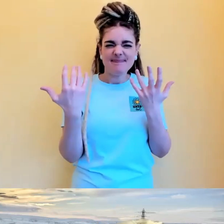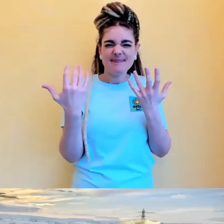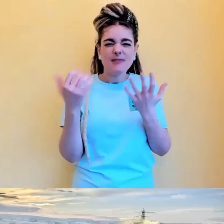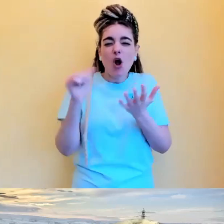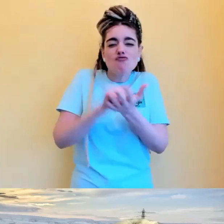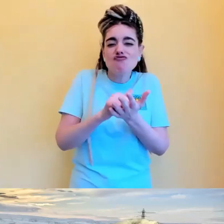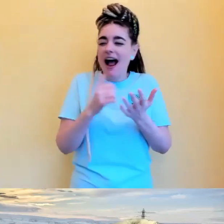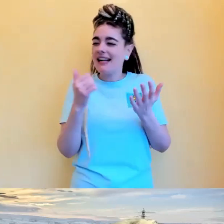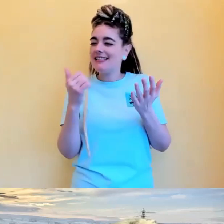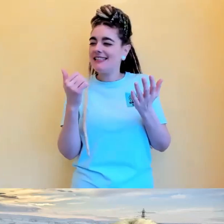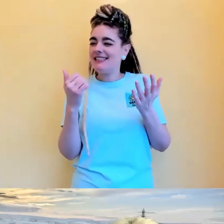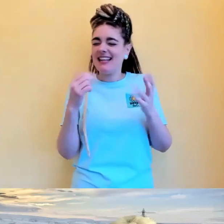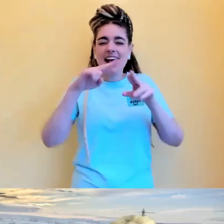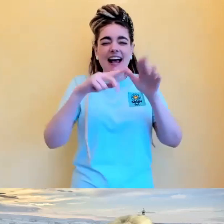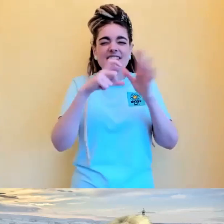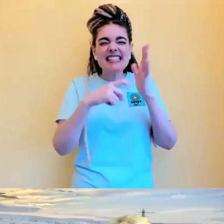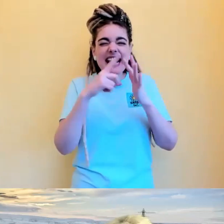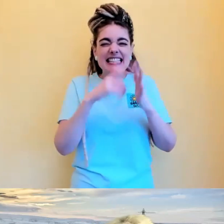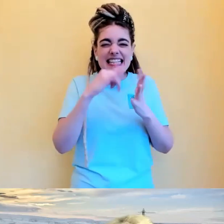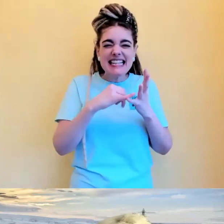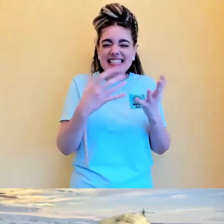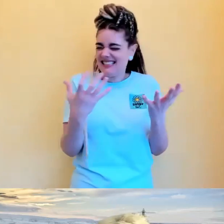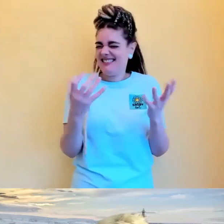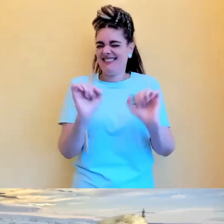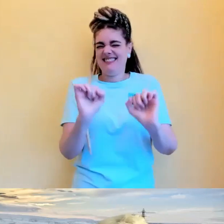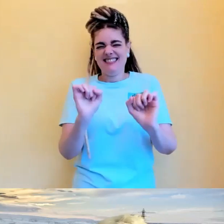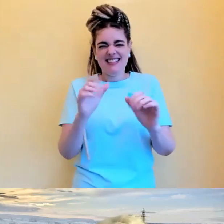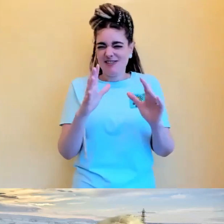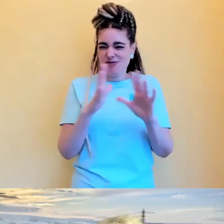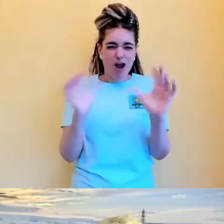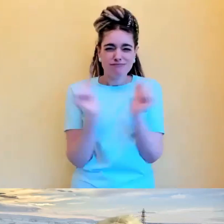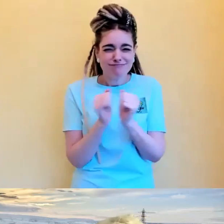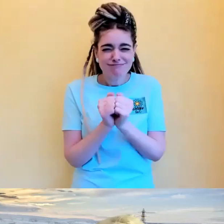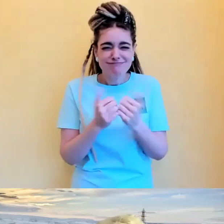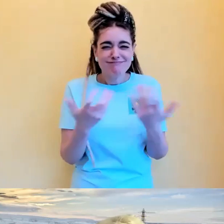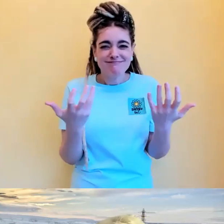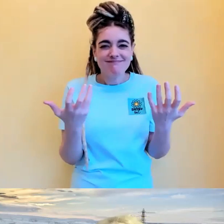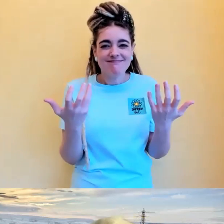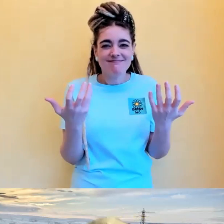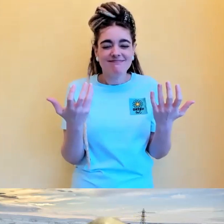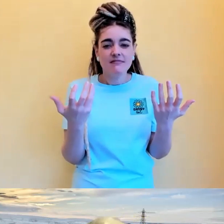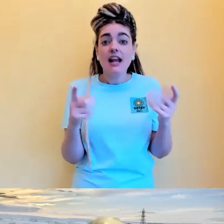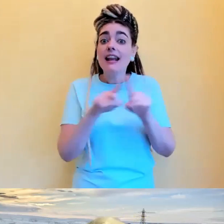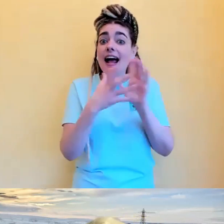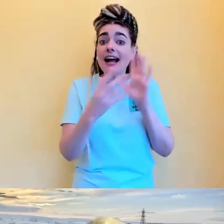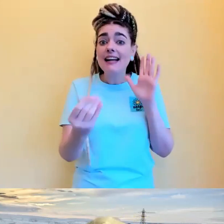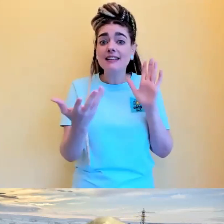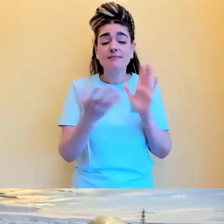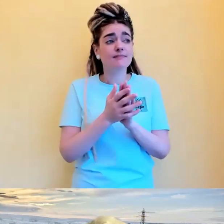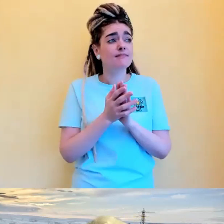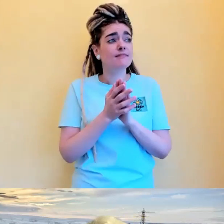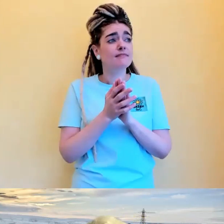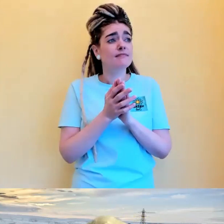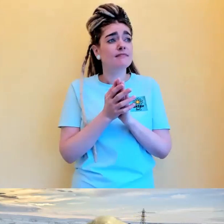facilities, which are labeled accessible, but in turn they're not. So, for instance, do they